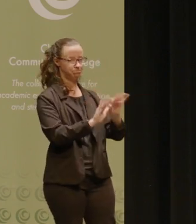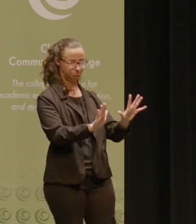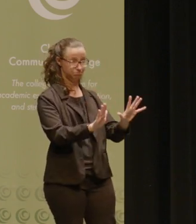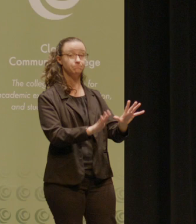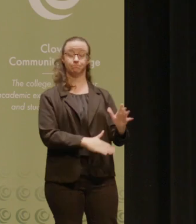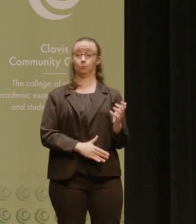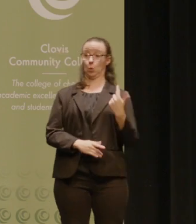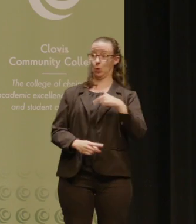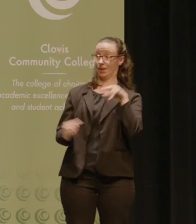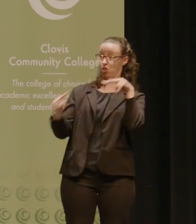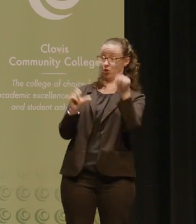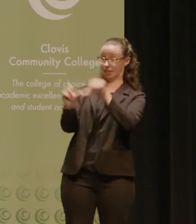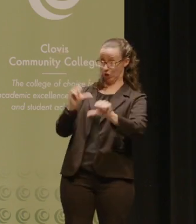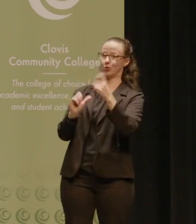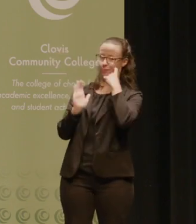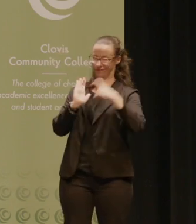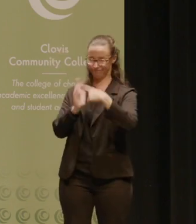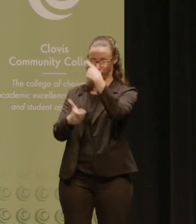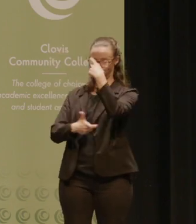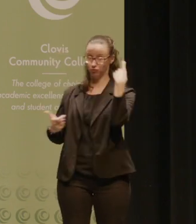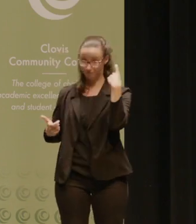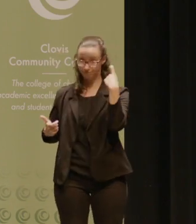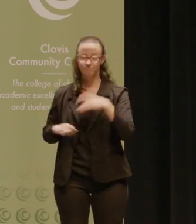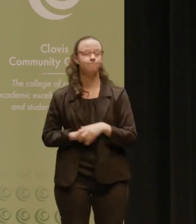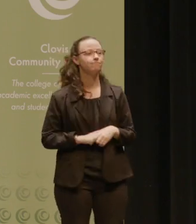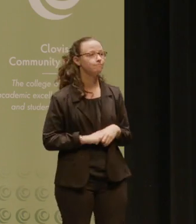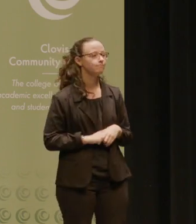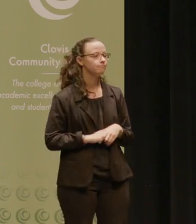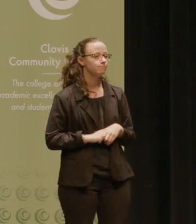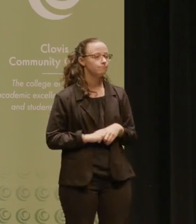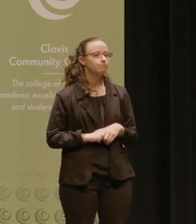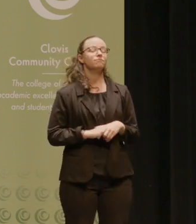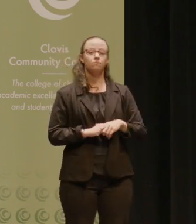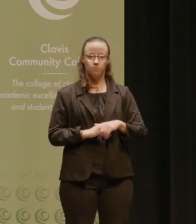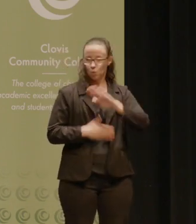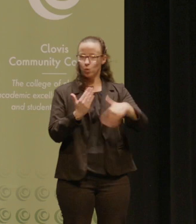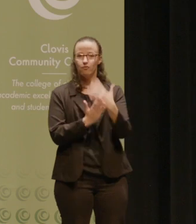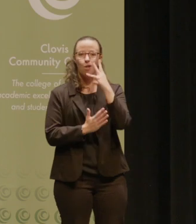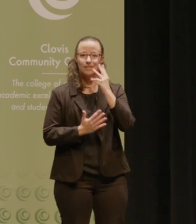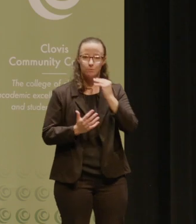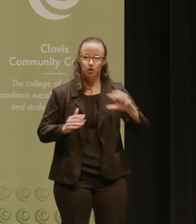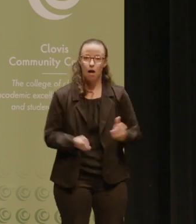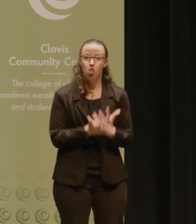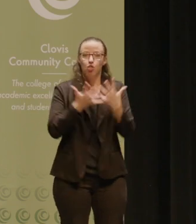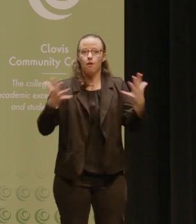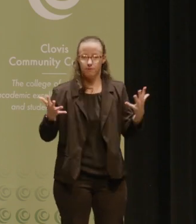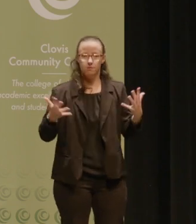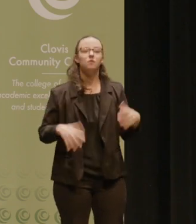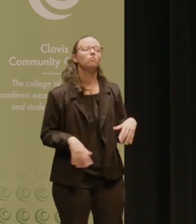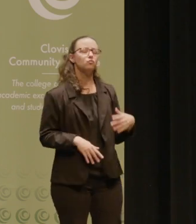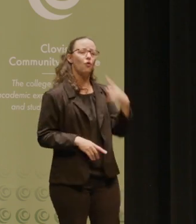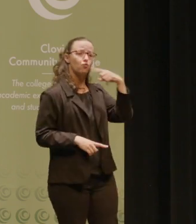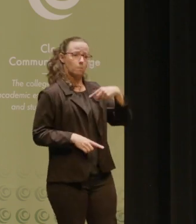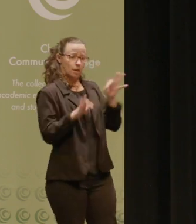Heck, when we look at each other, we see that. You know, we've all been through a lot. And that's why for me, it